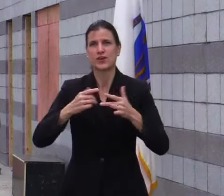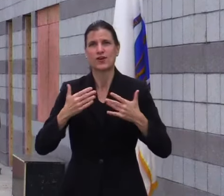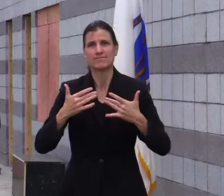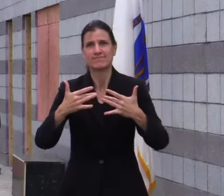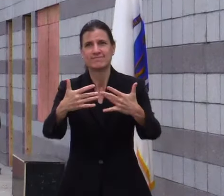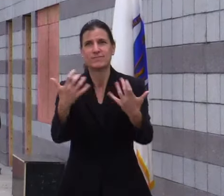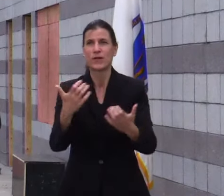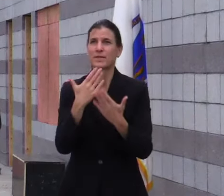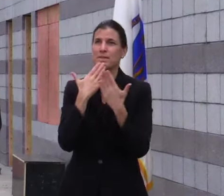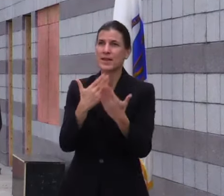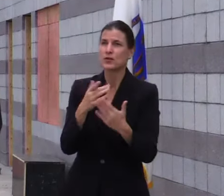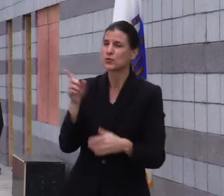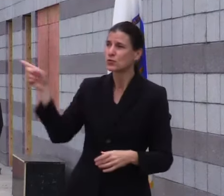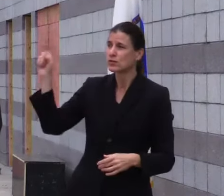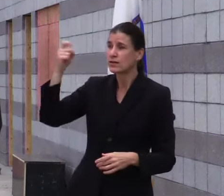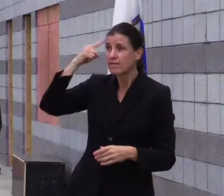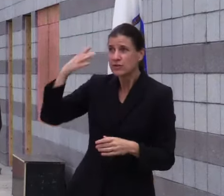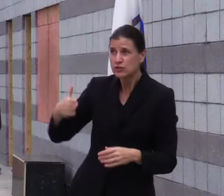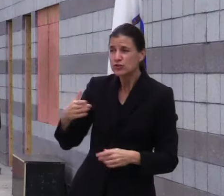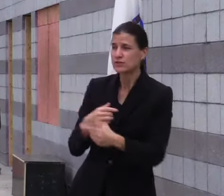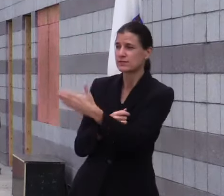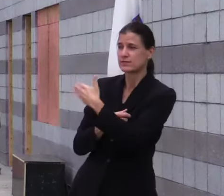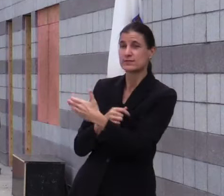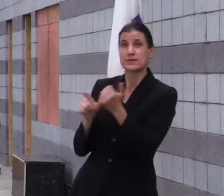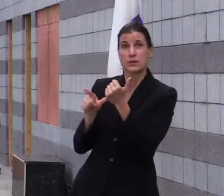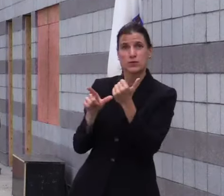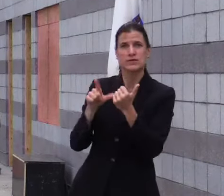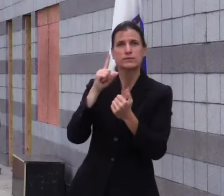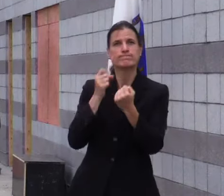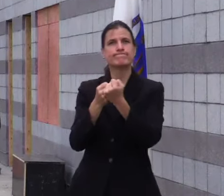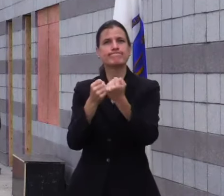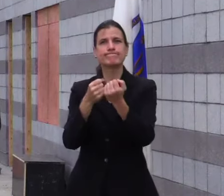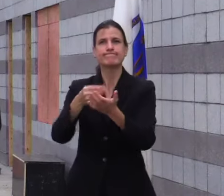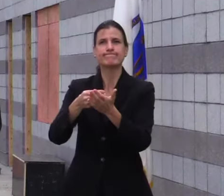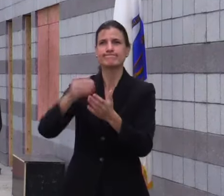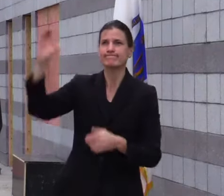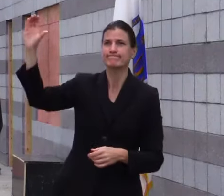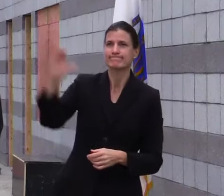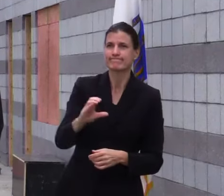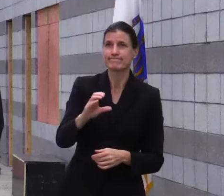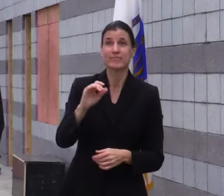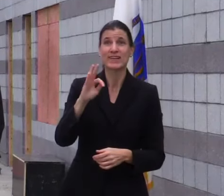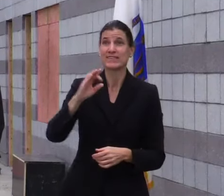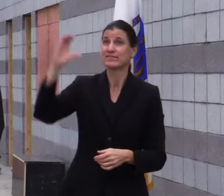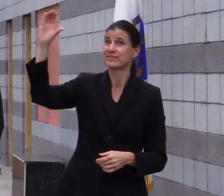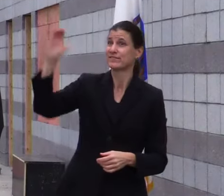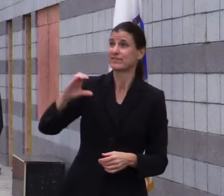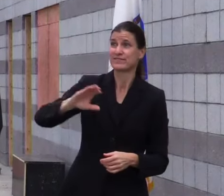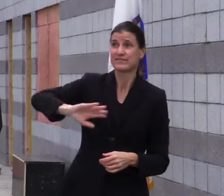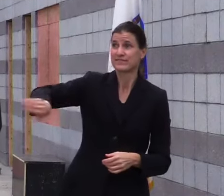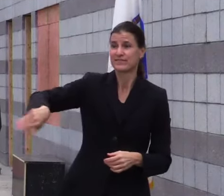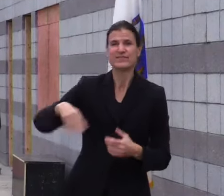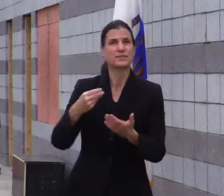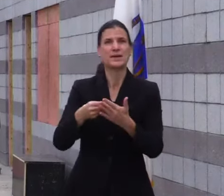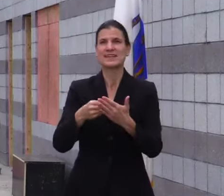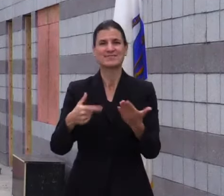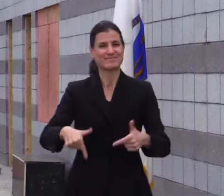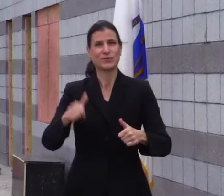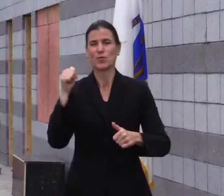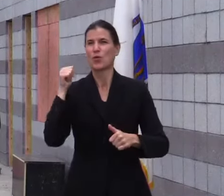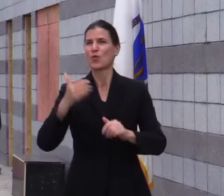transformative project. The project also wouldn't be here today if it weren't for the leadership of MBTA General Manager Steve